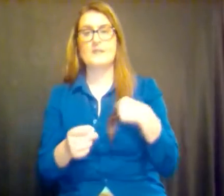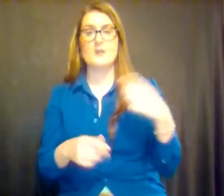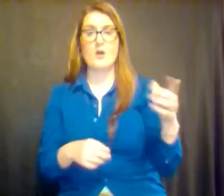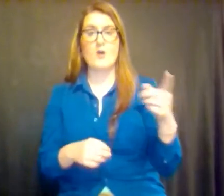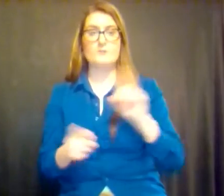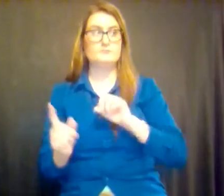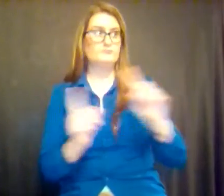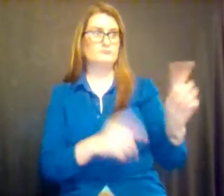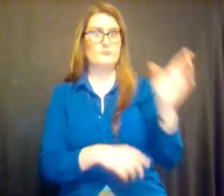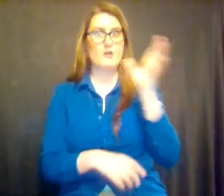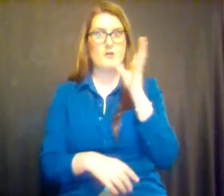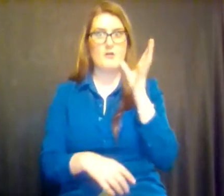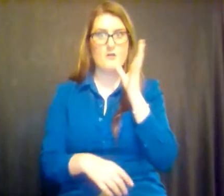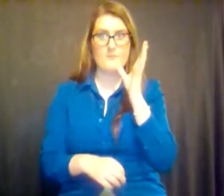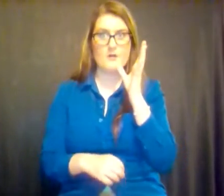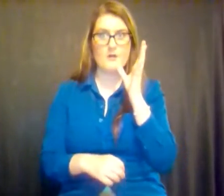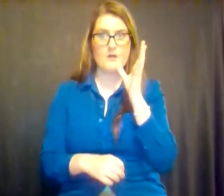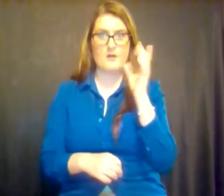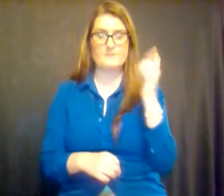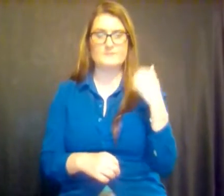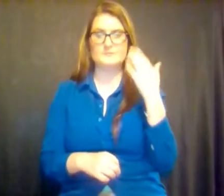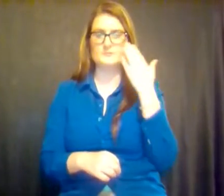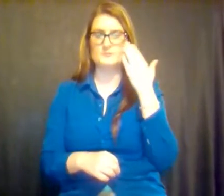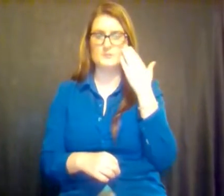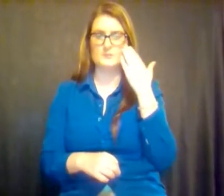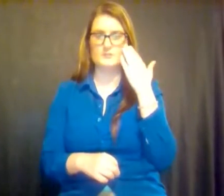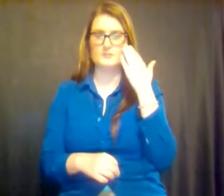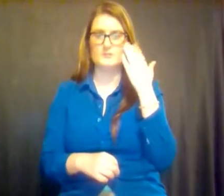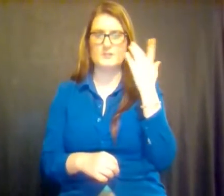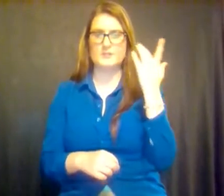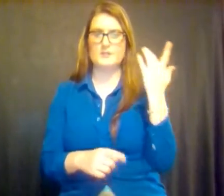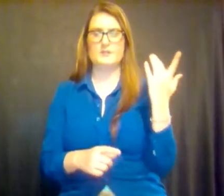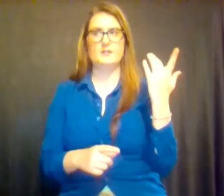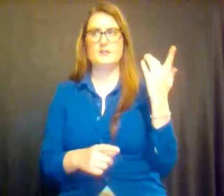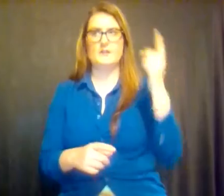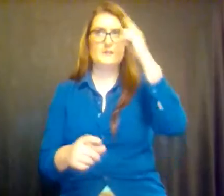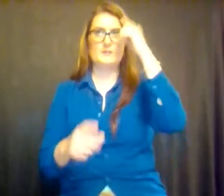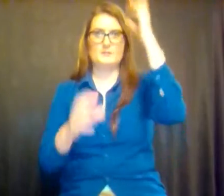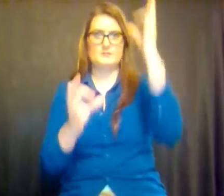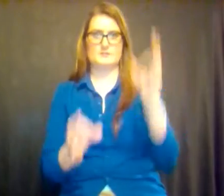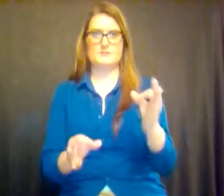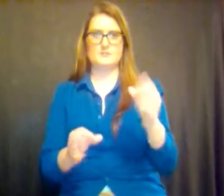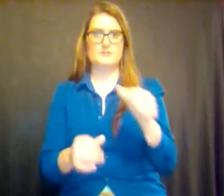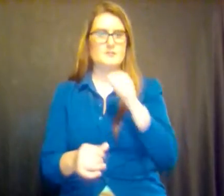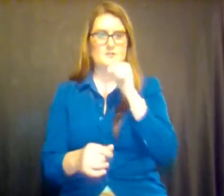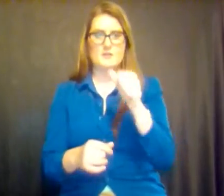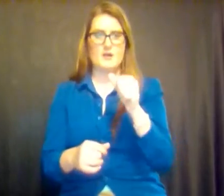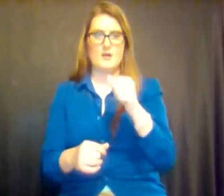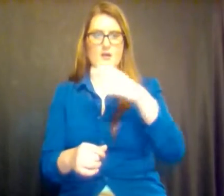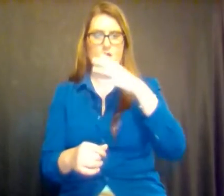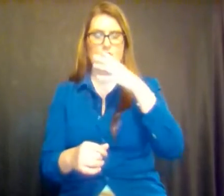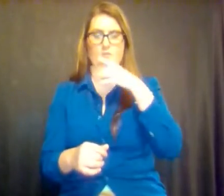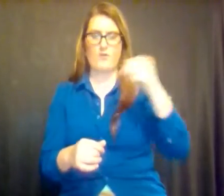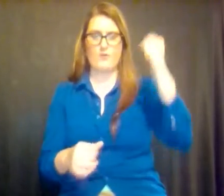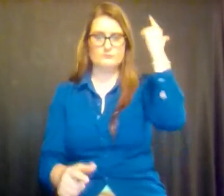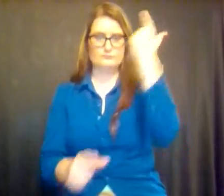Esau who would be the next head of the land of Canaan. It was Isaac's decision. Isaac would give his special blessing to the one he chose. He would put his hands